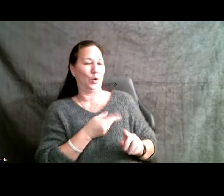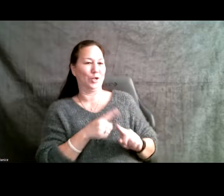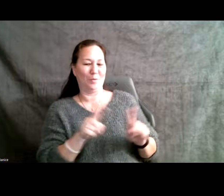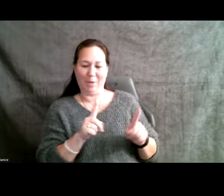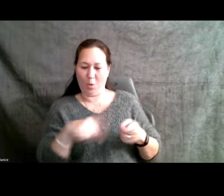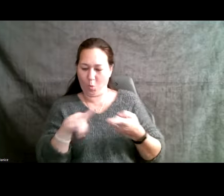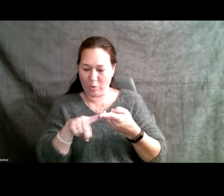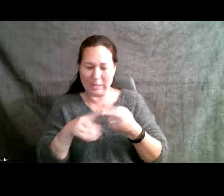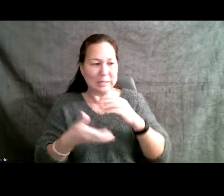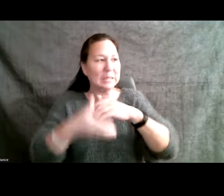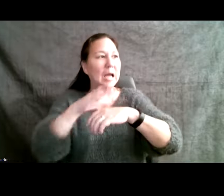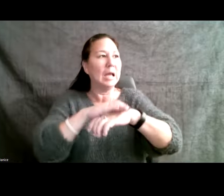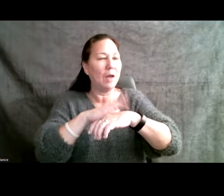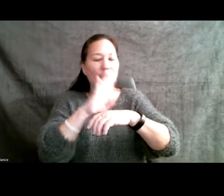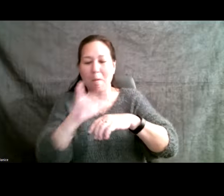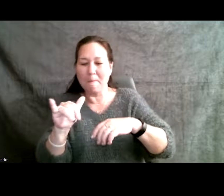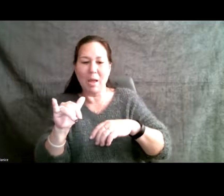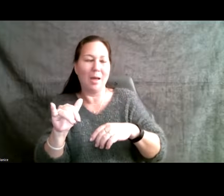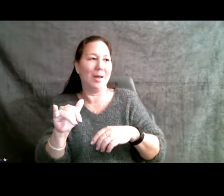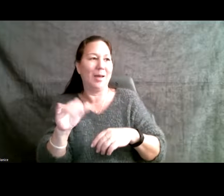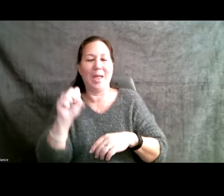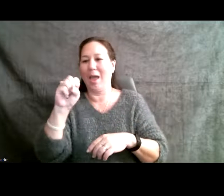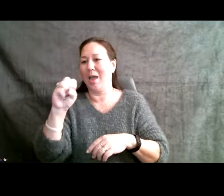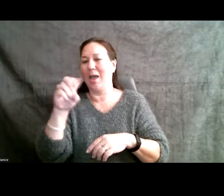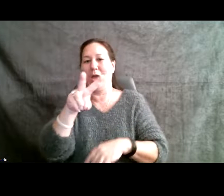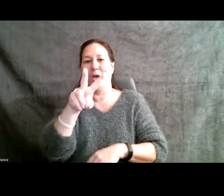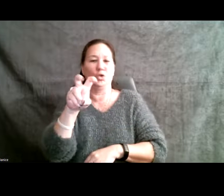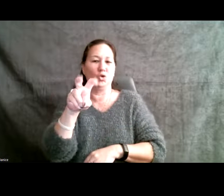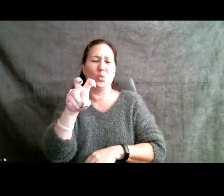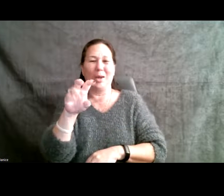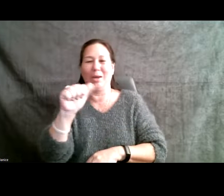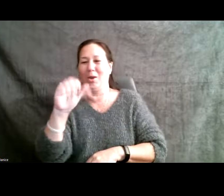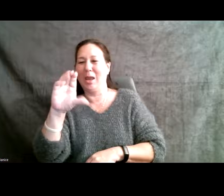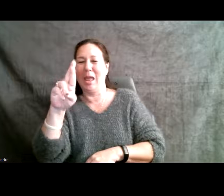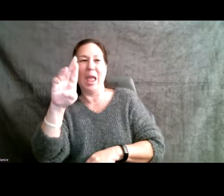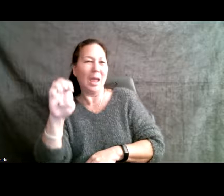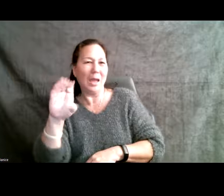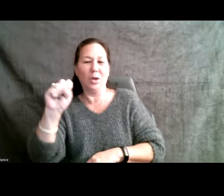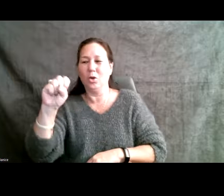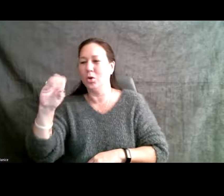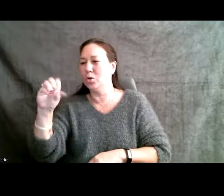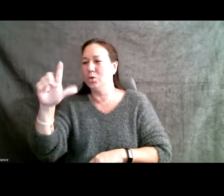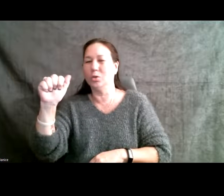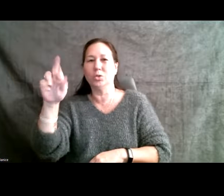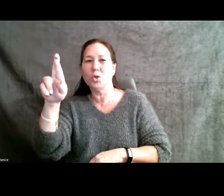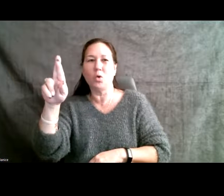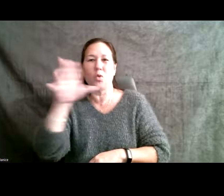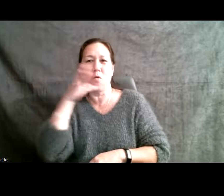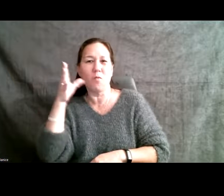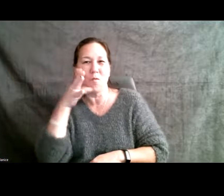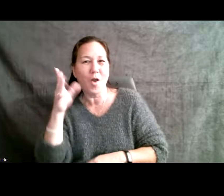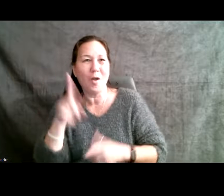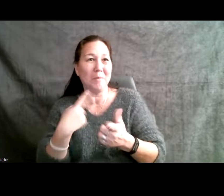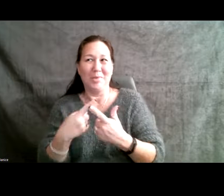a 200-acre solar farm, then there's nothing else living there. So I guess in the sense where